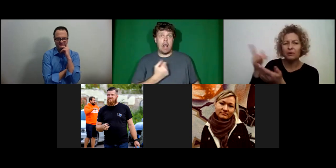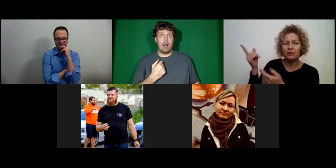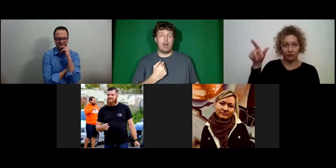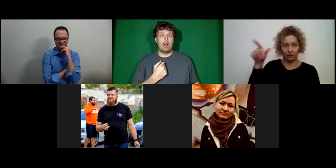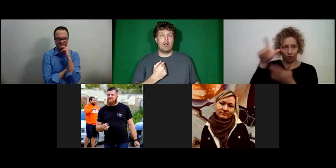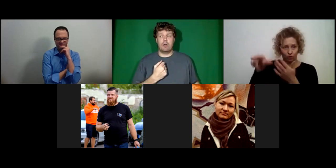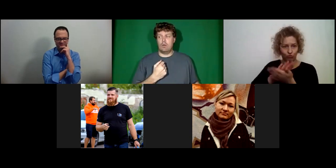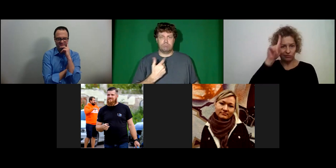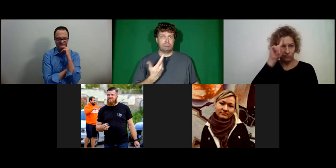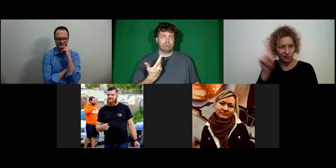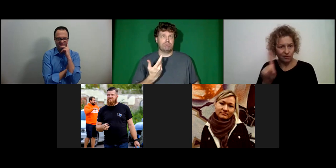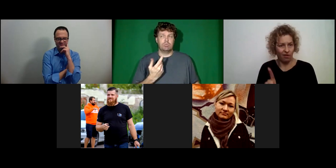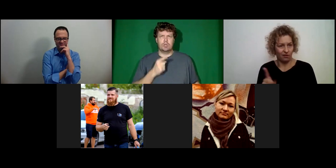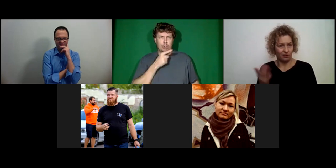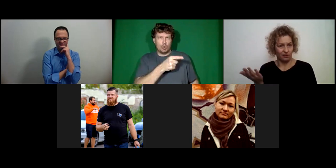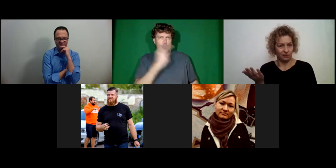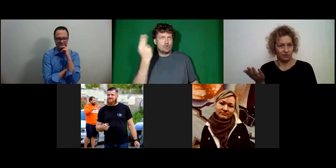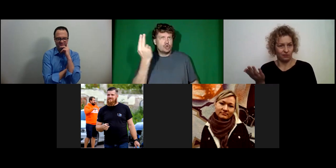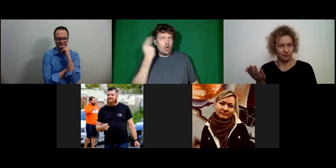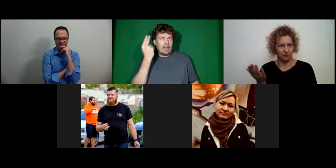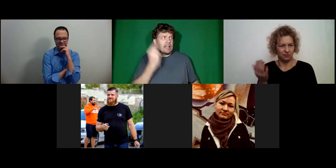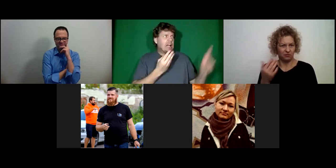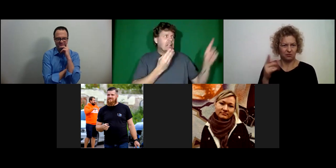I'm like, "Yeah, he's Israeli." And so I